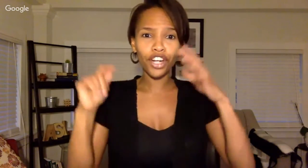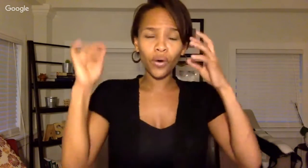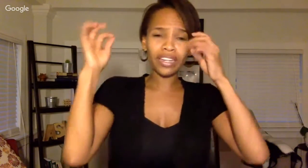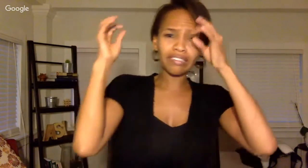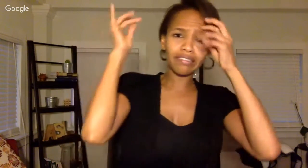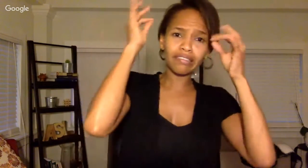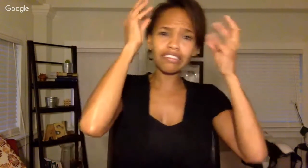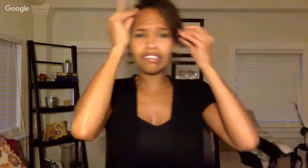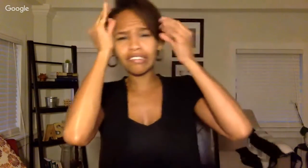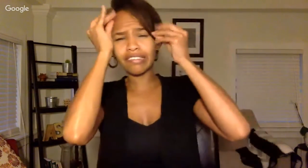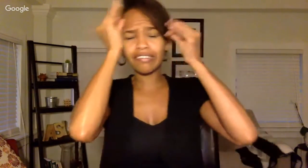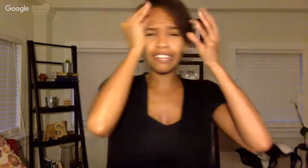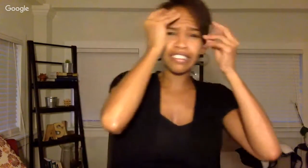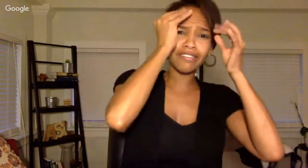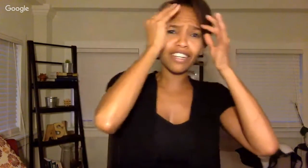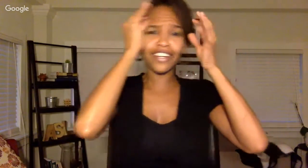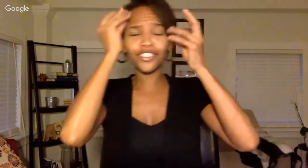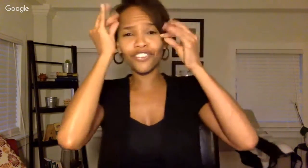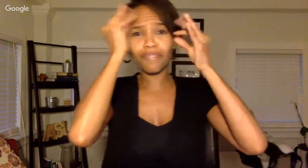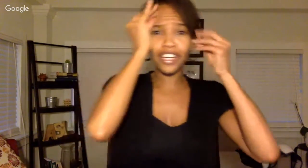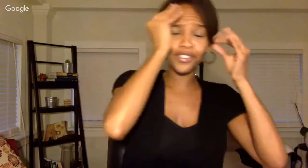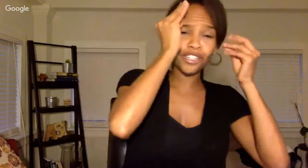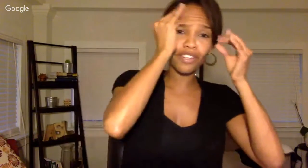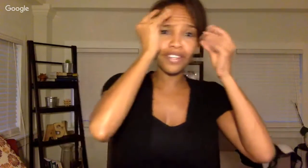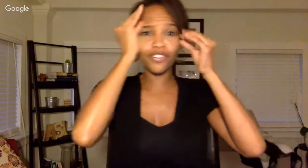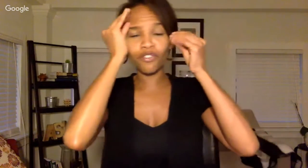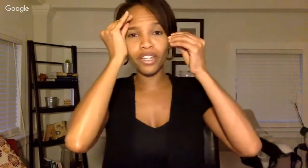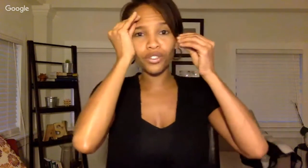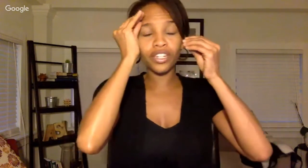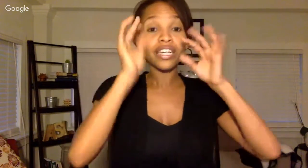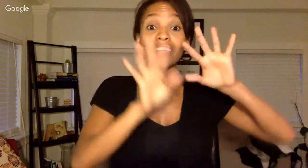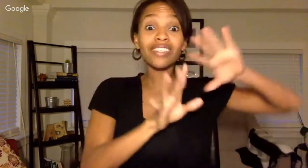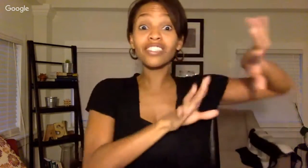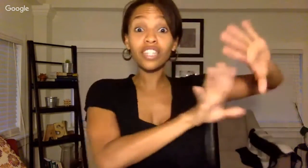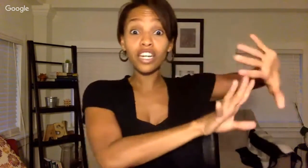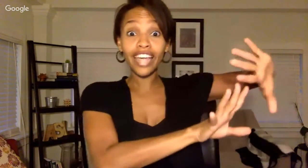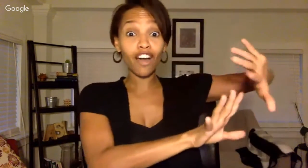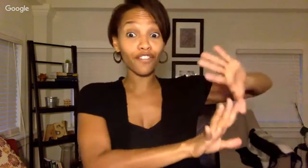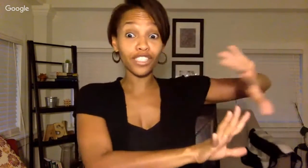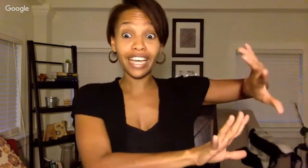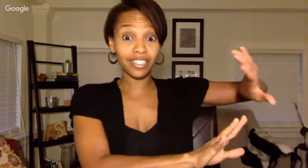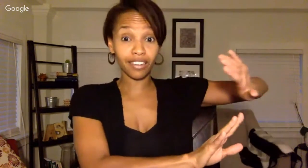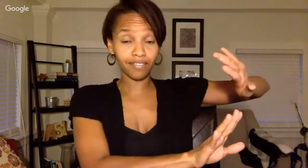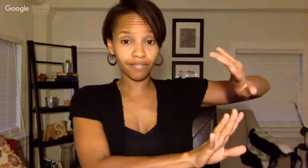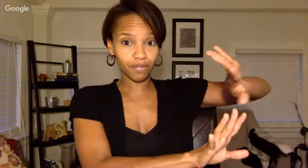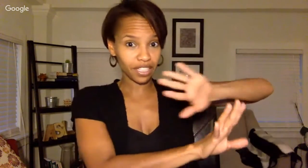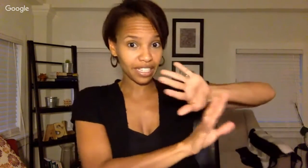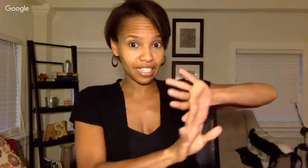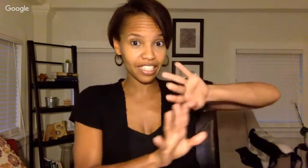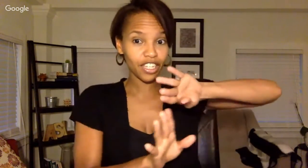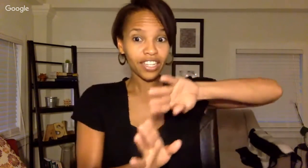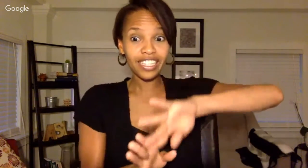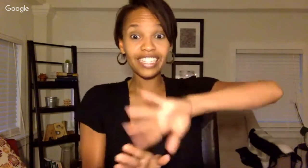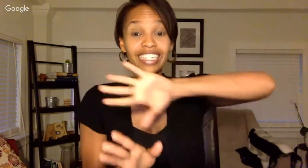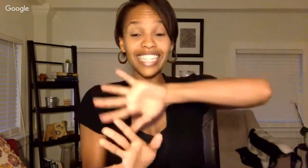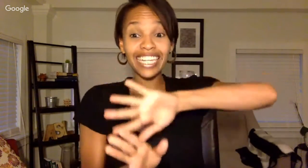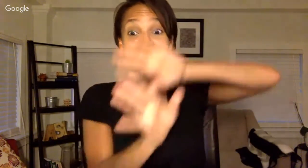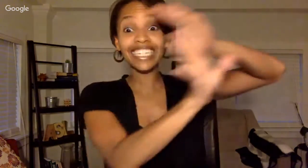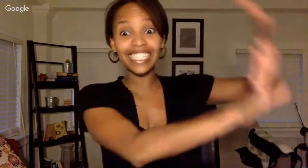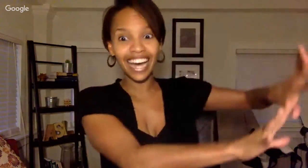going, oh, what do I do for make sure? What do I do for make sure? This doesn't count for testing. This is testing